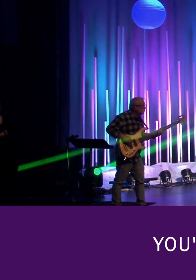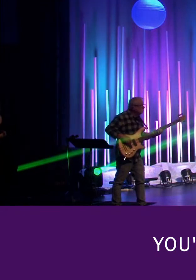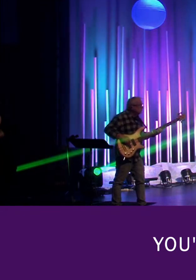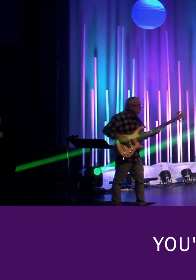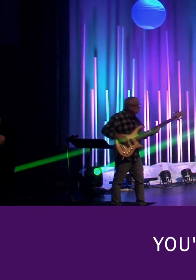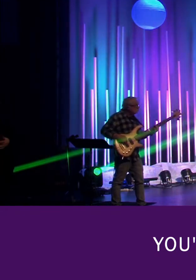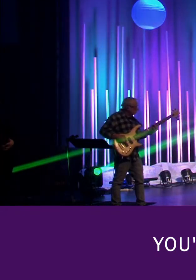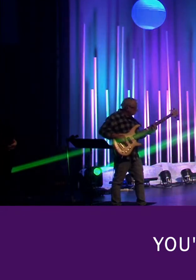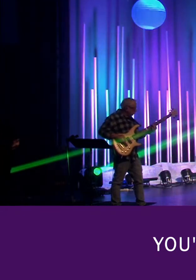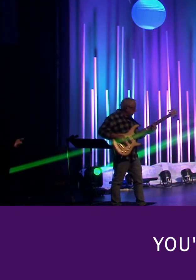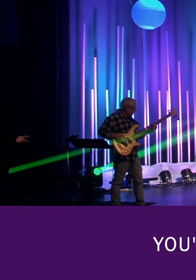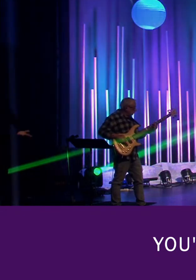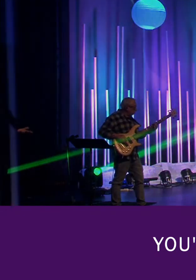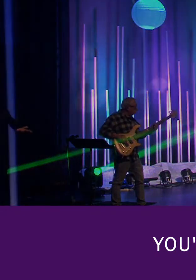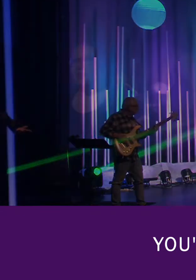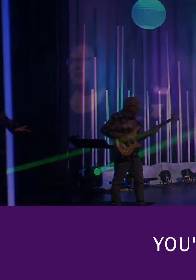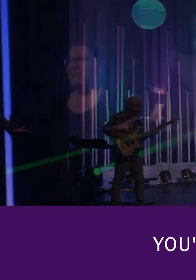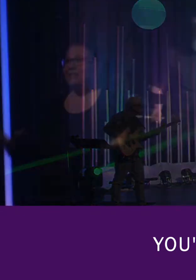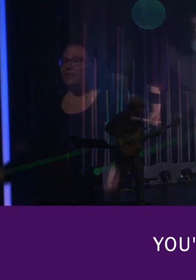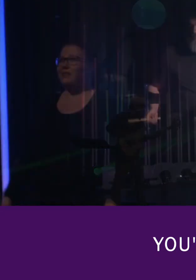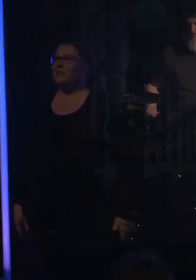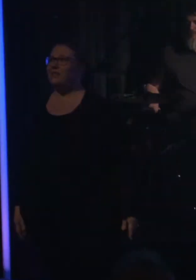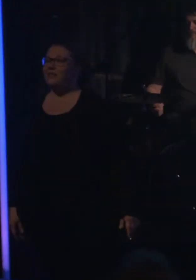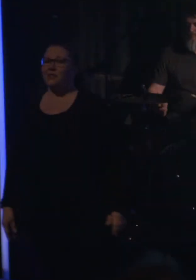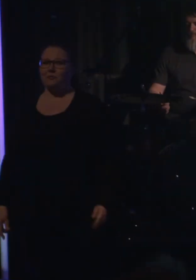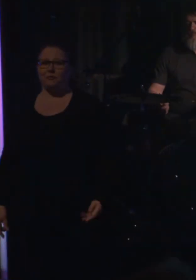never failed me yet.